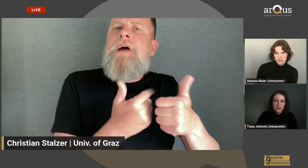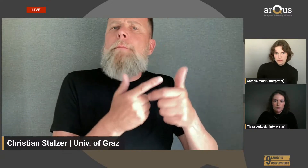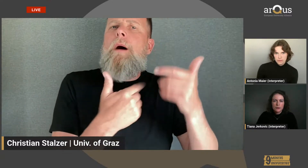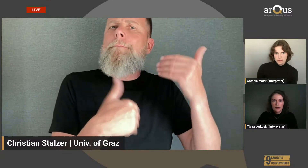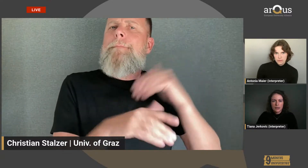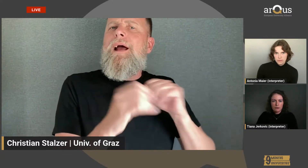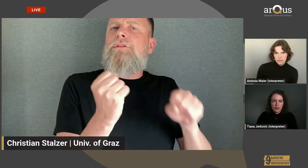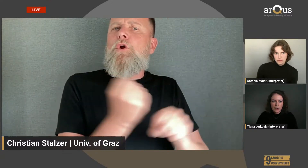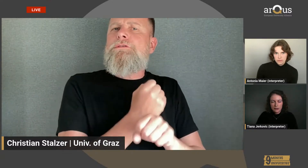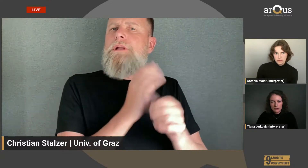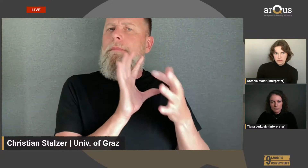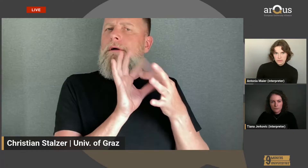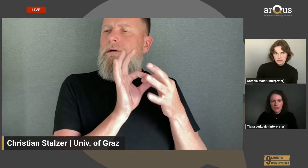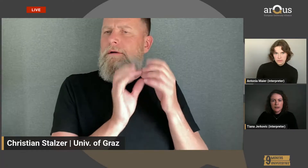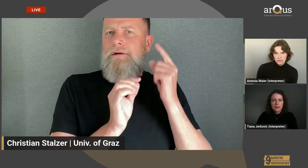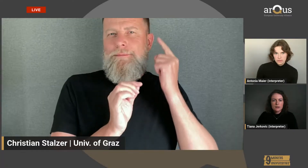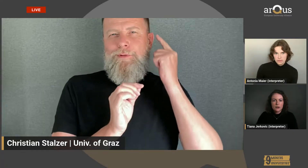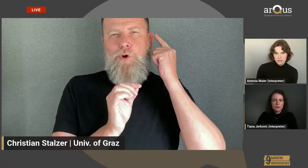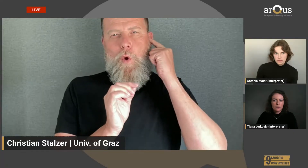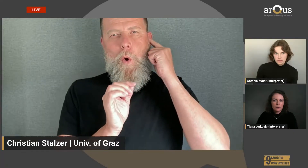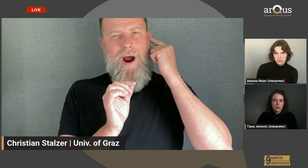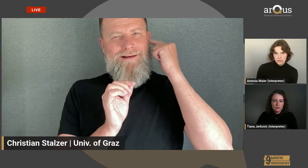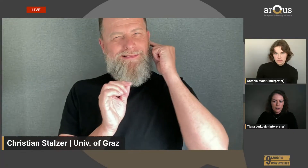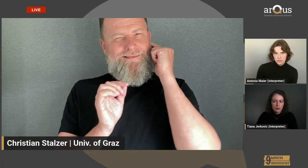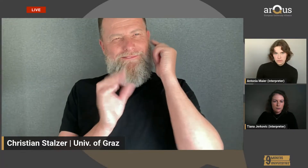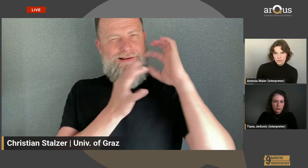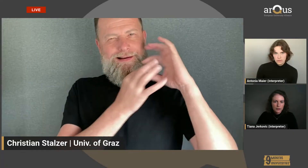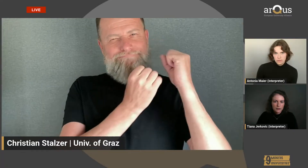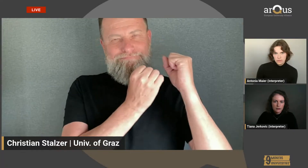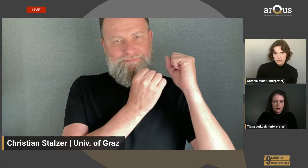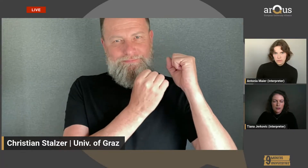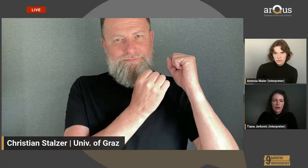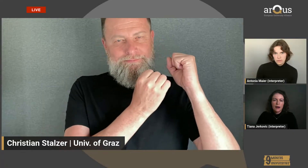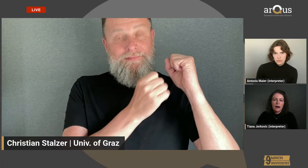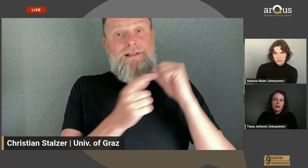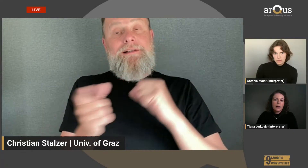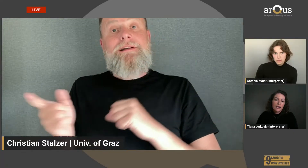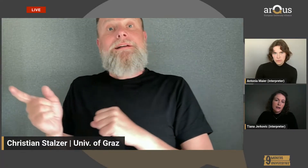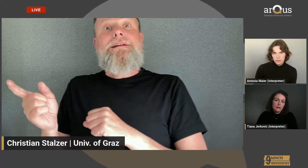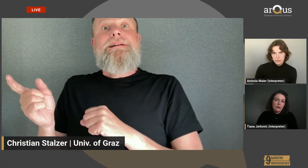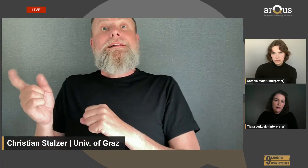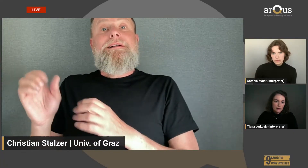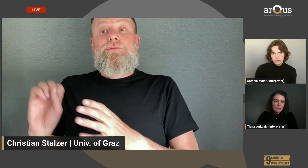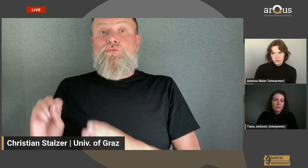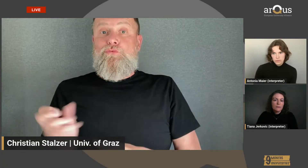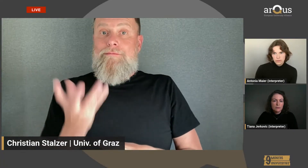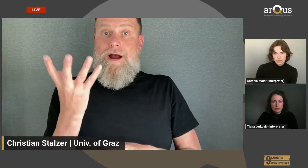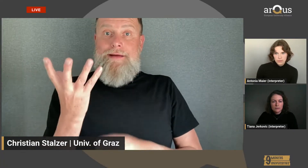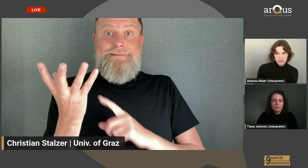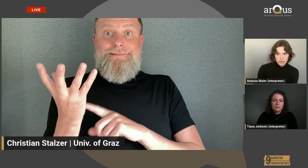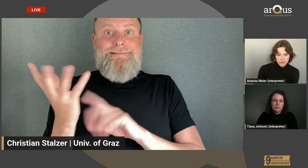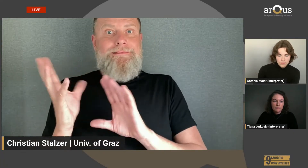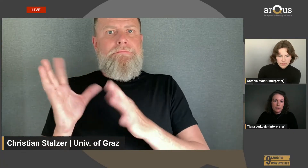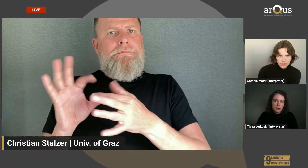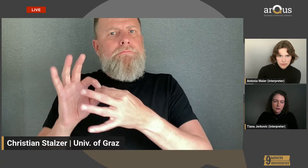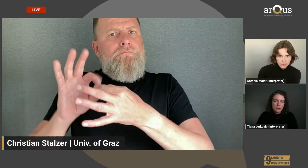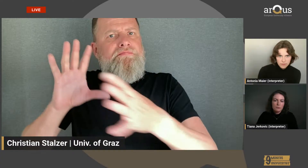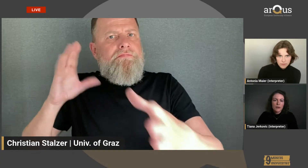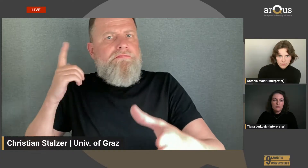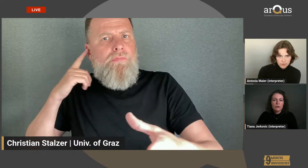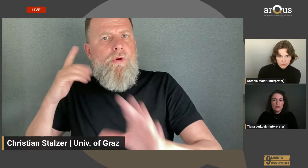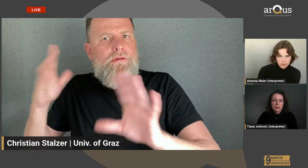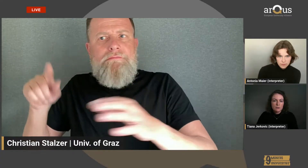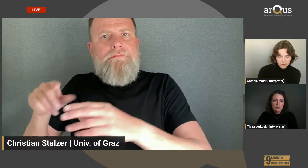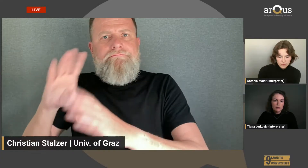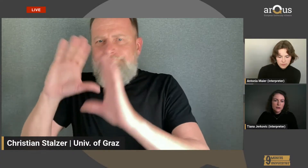see deafhood and deaf gain, these terms are also very important and very good.